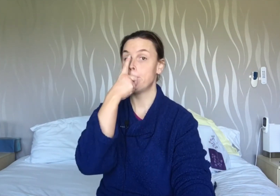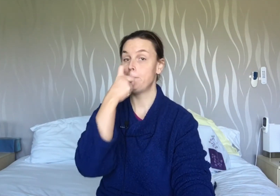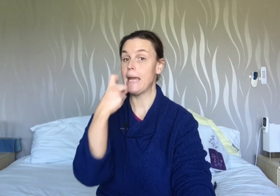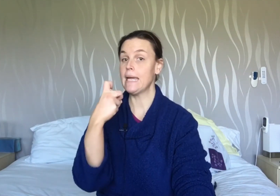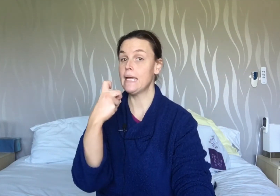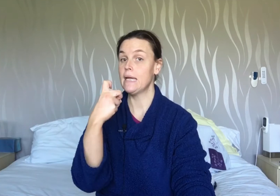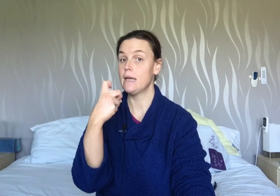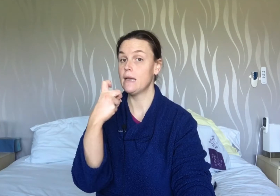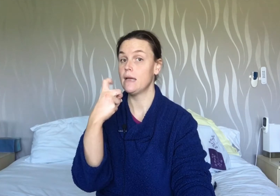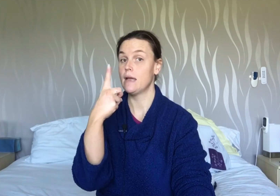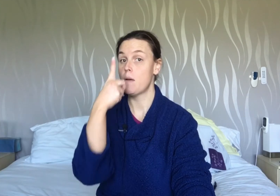Pink.